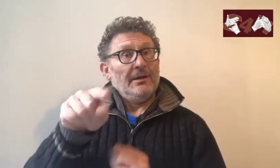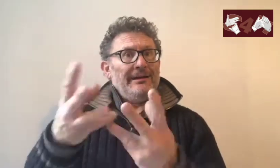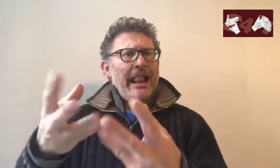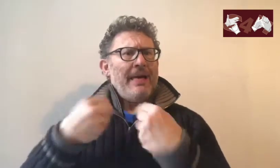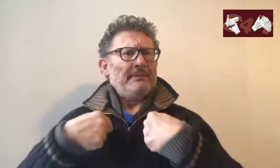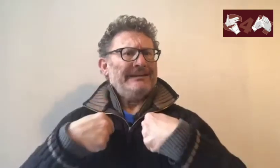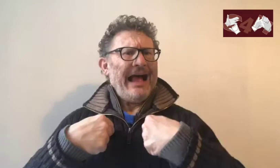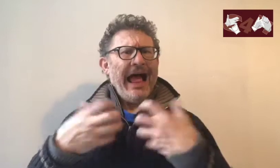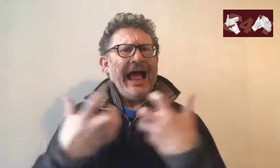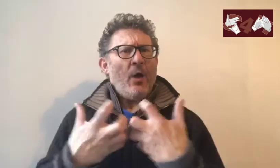that webinar.